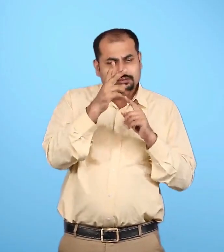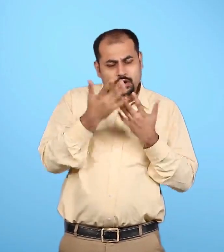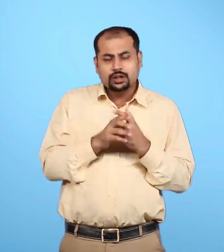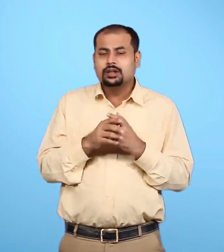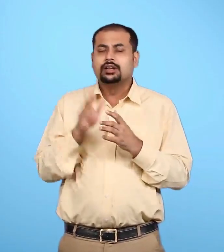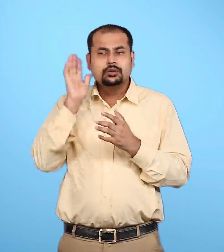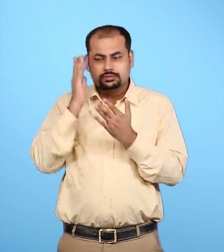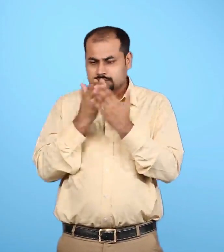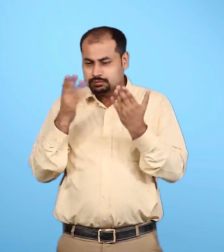newspaper.